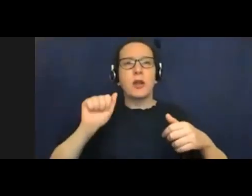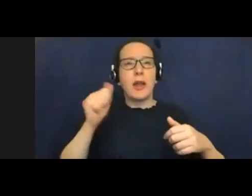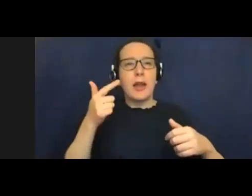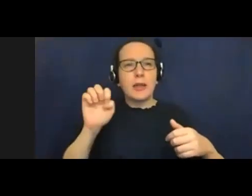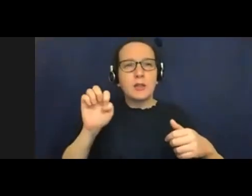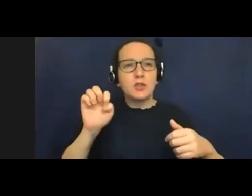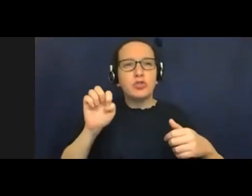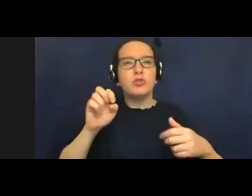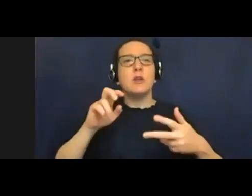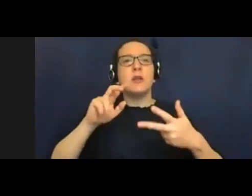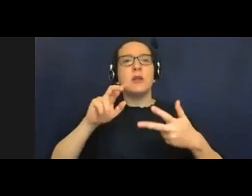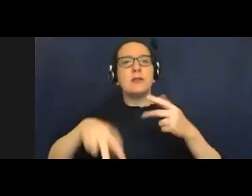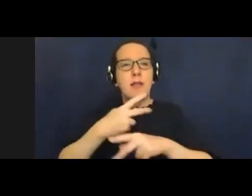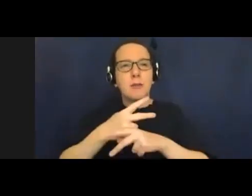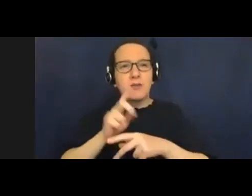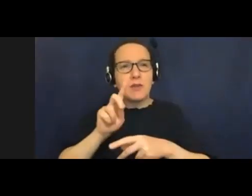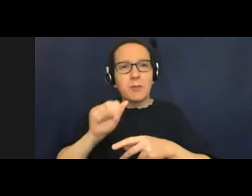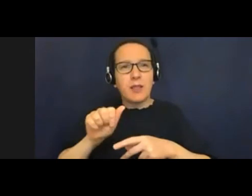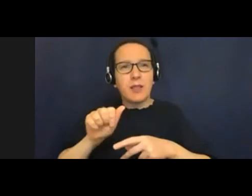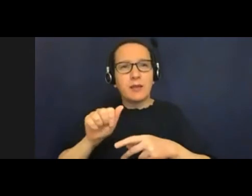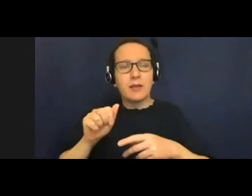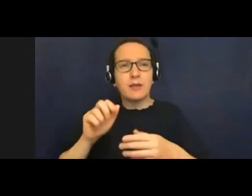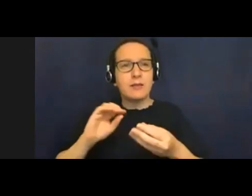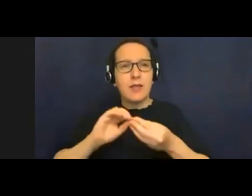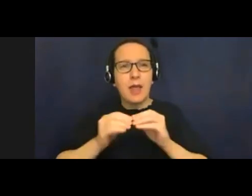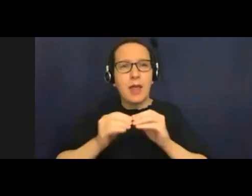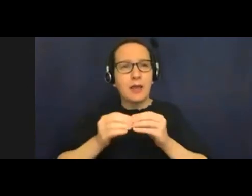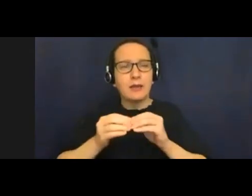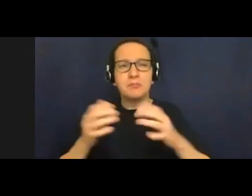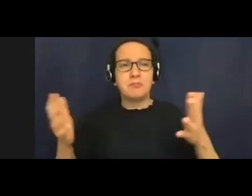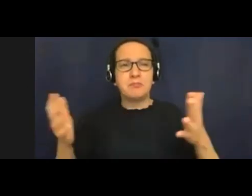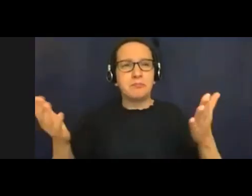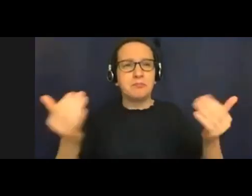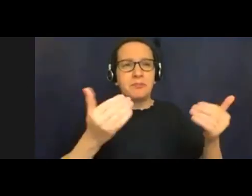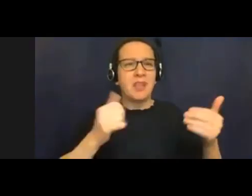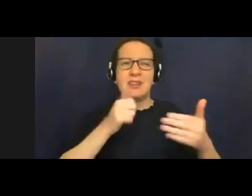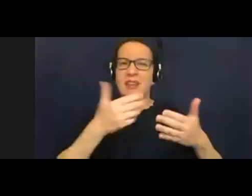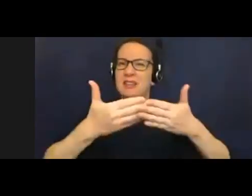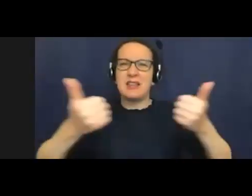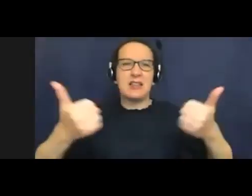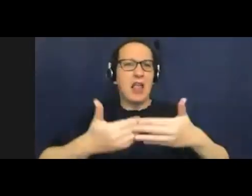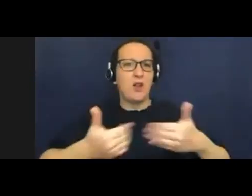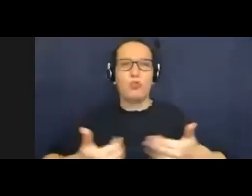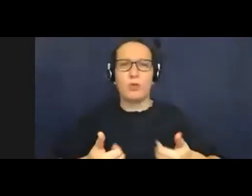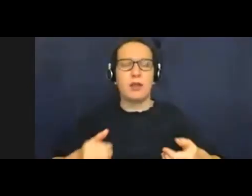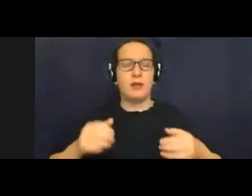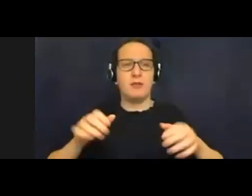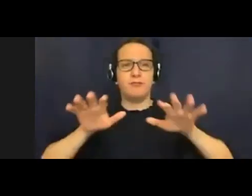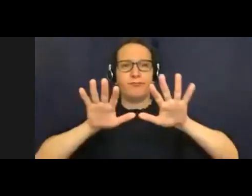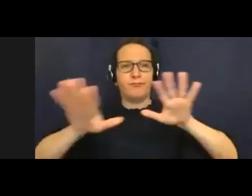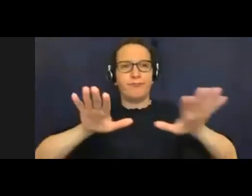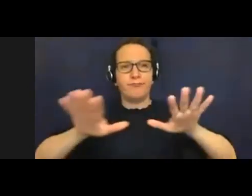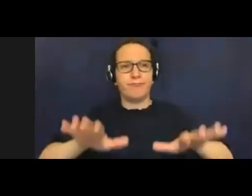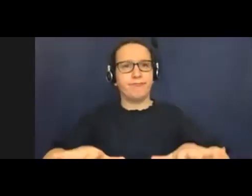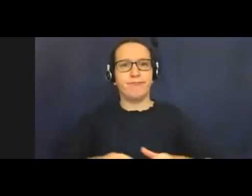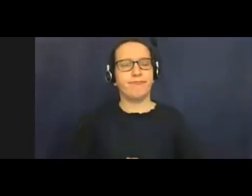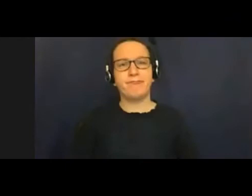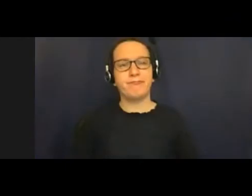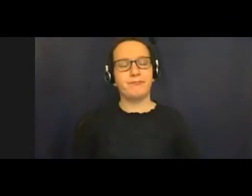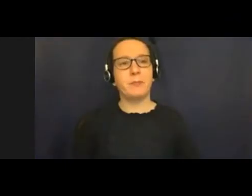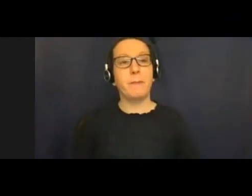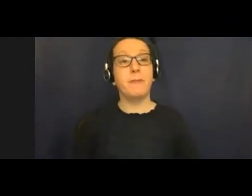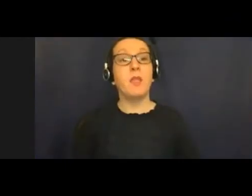and it's also a problem. And that's why we